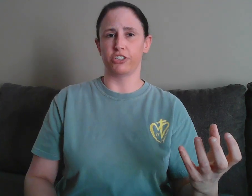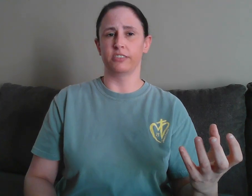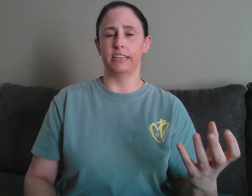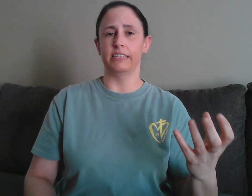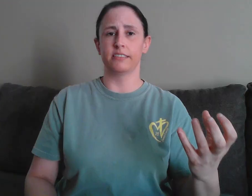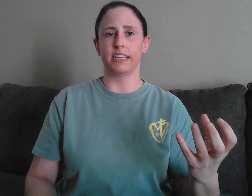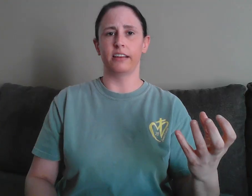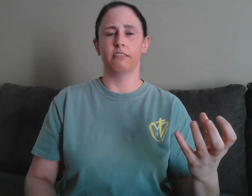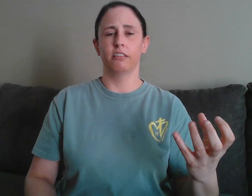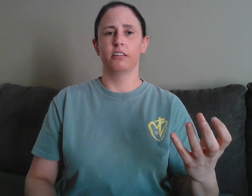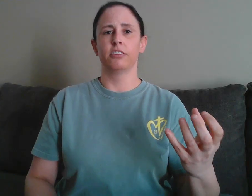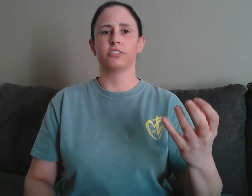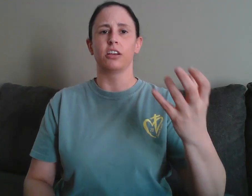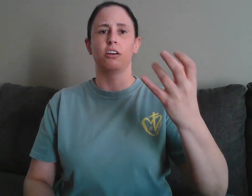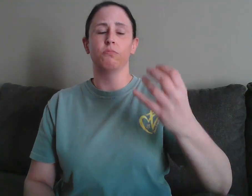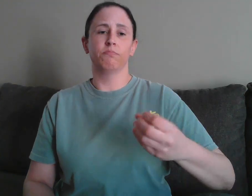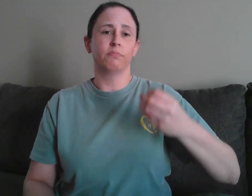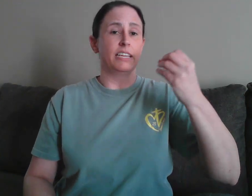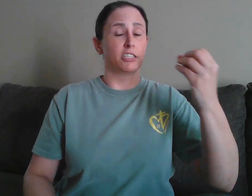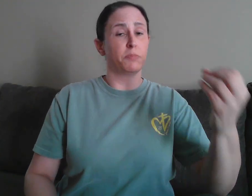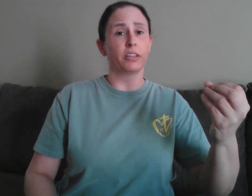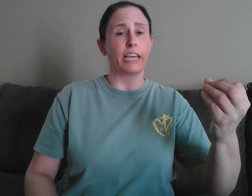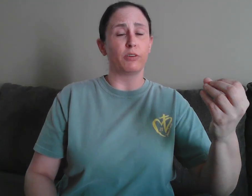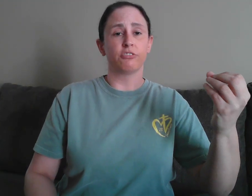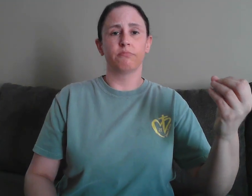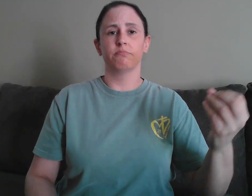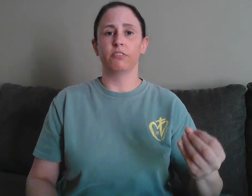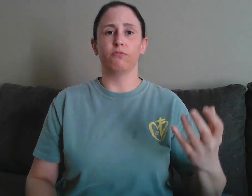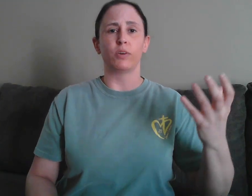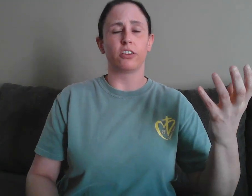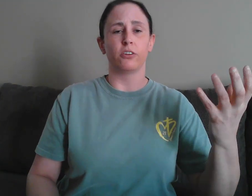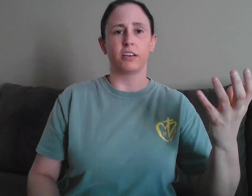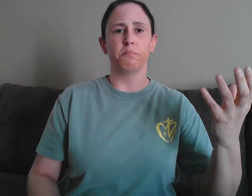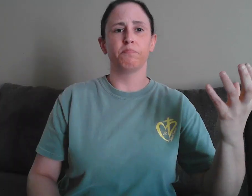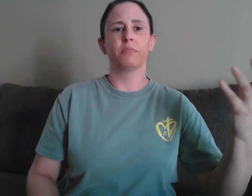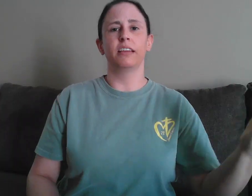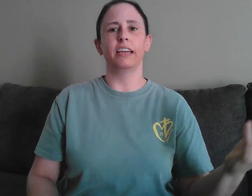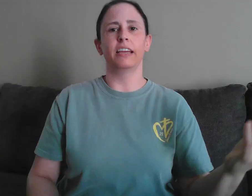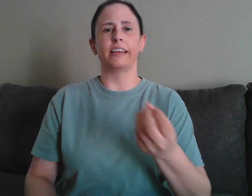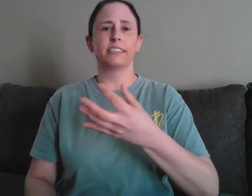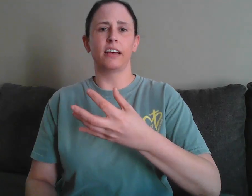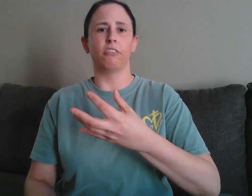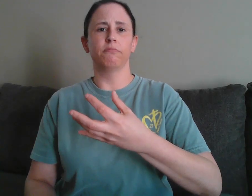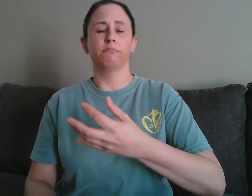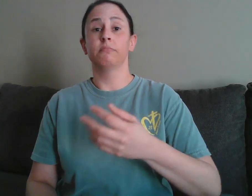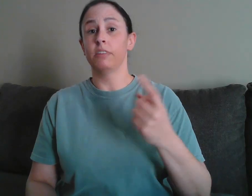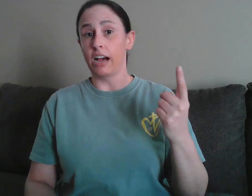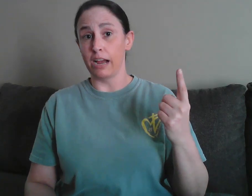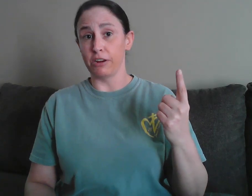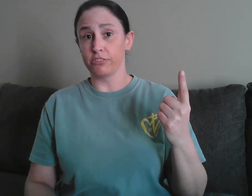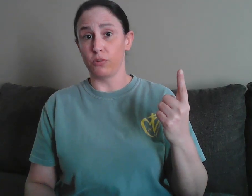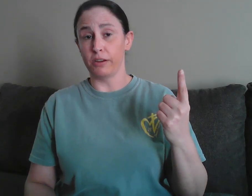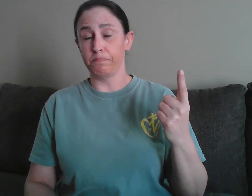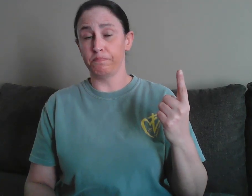expressions instead. So in spoken language, voice goes up. In ASL, eyebrows go up.